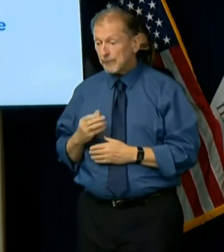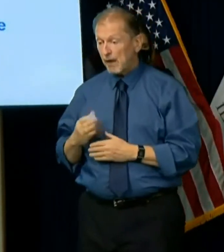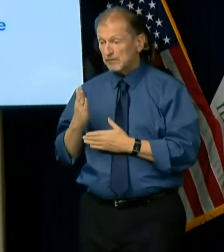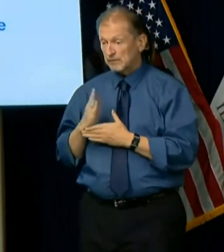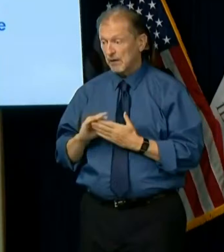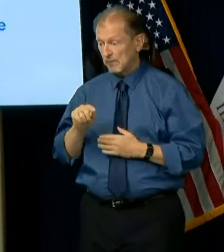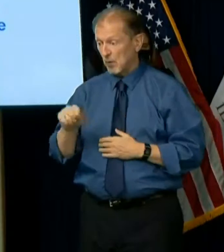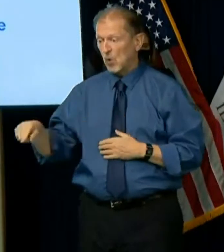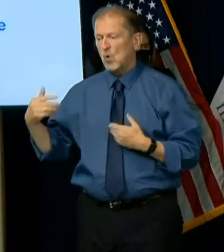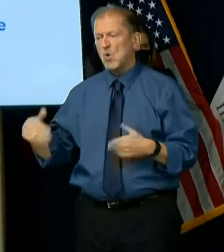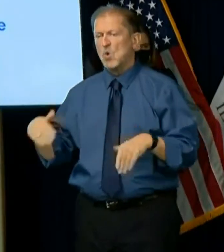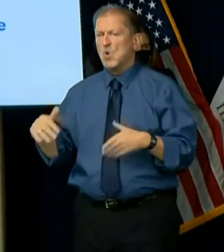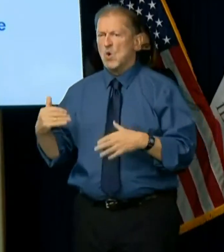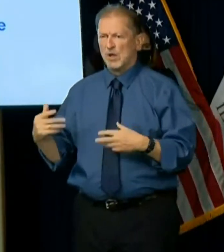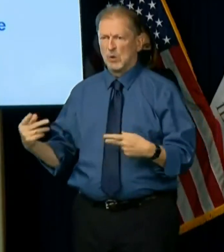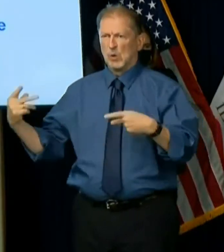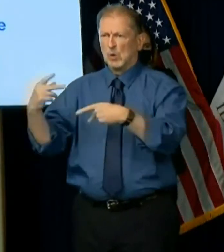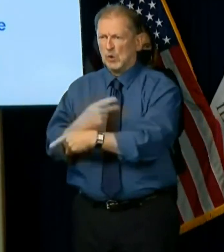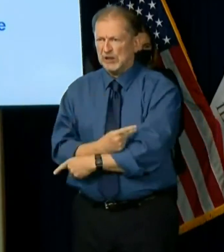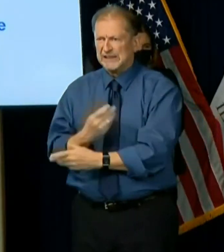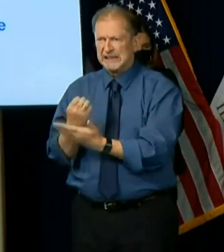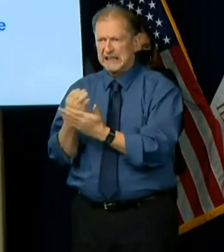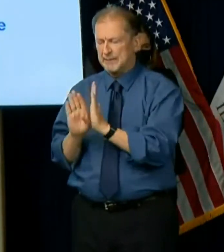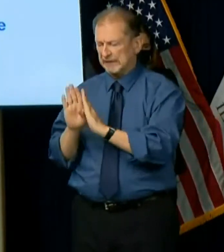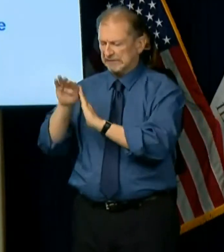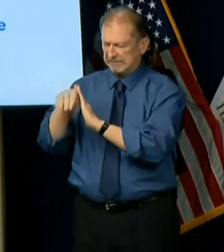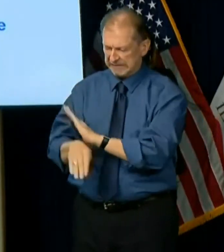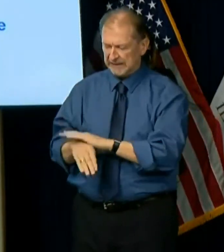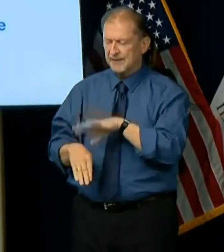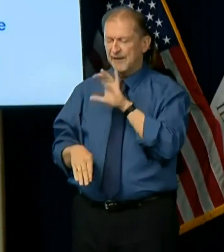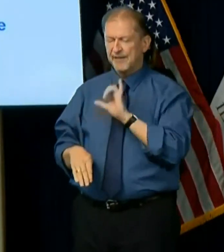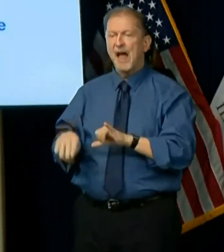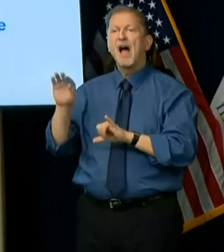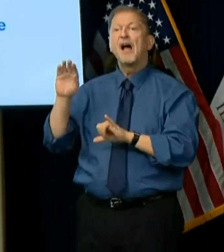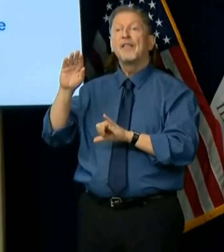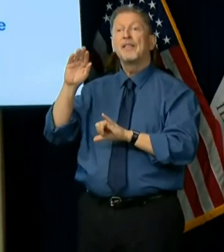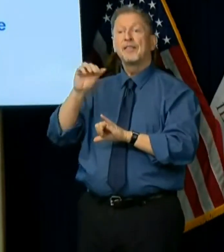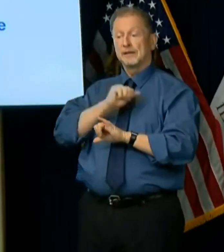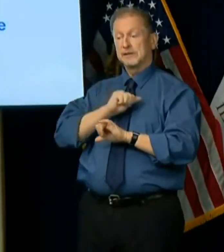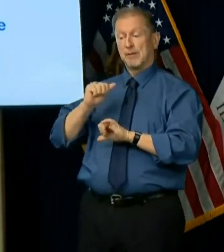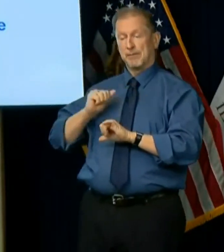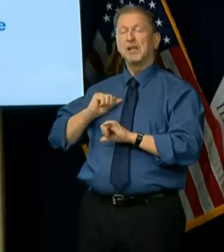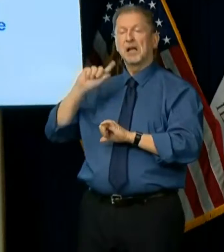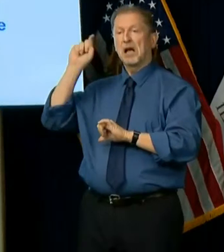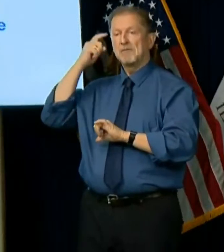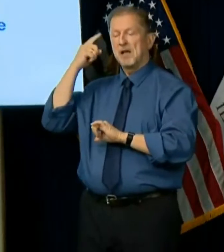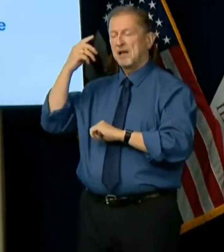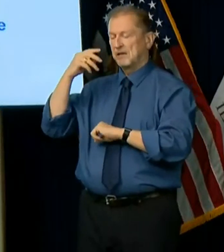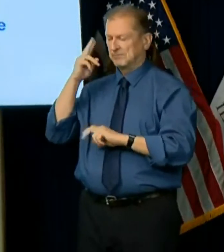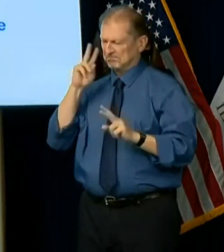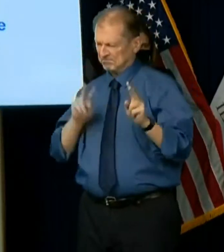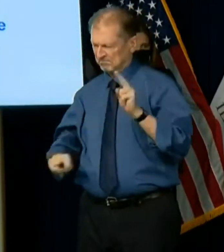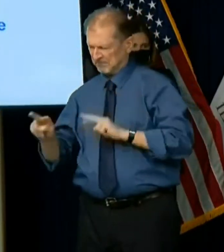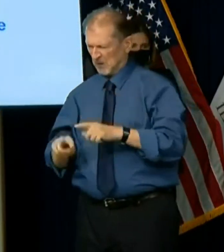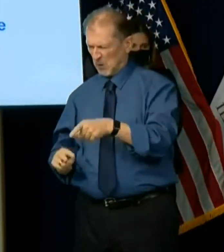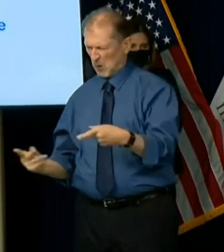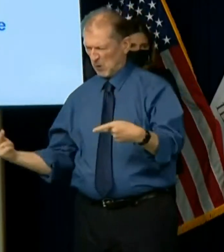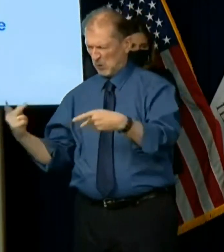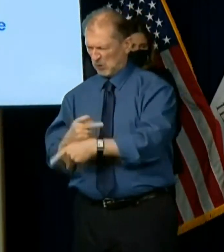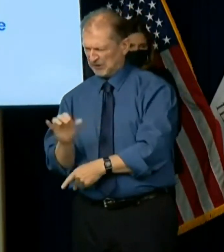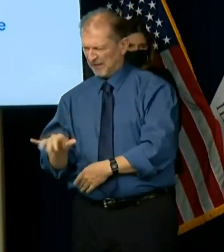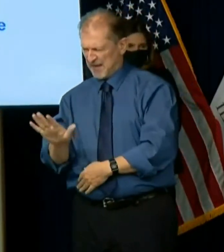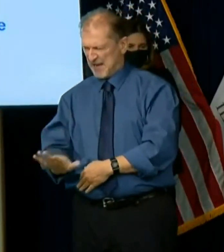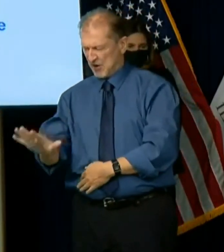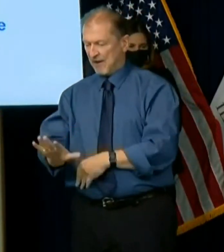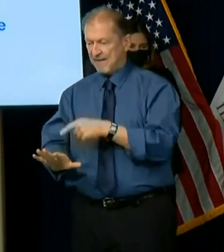or DIA designations, identified by the General Assembly and the Governor to help places in distress.